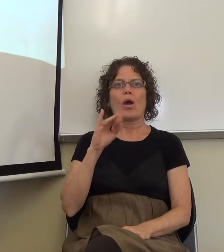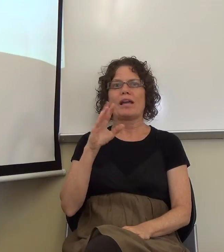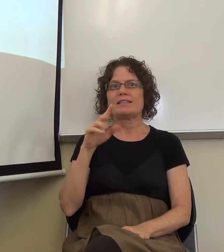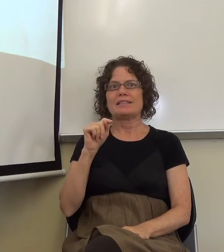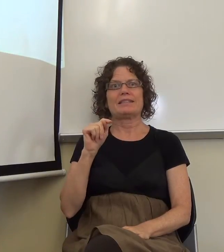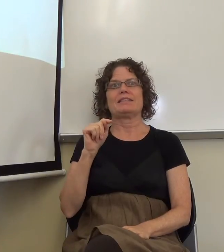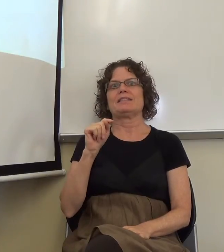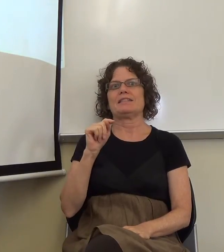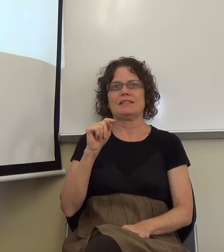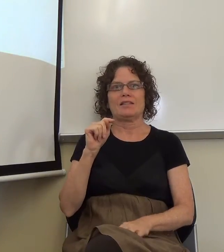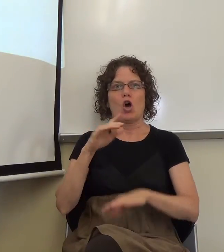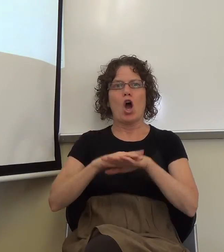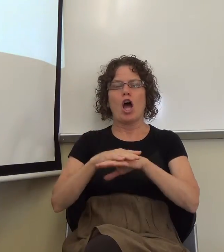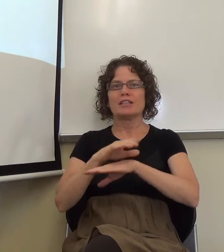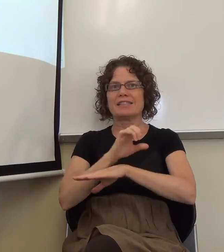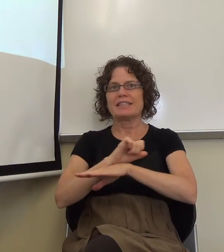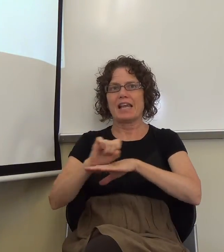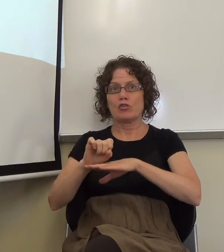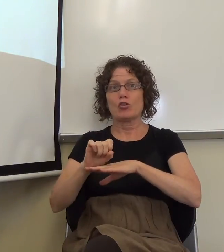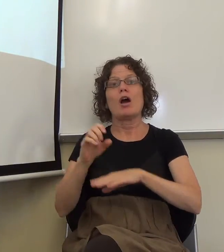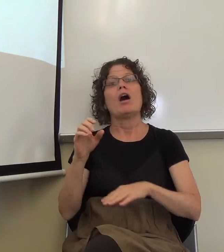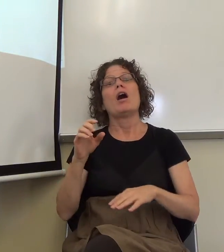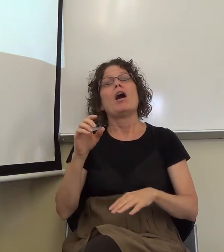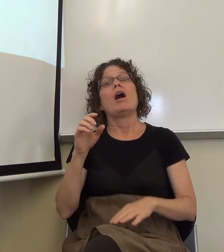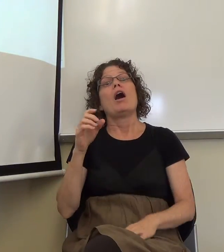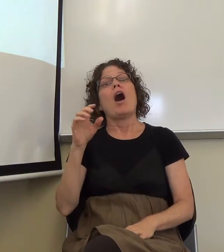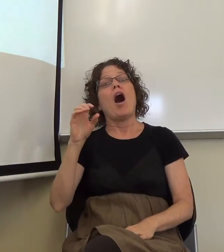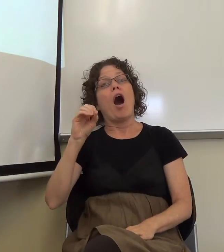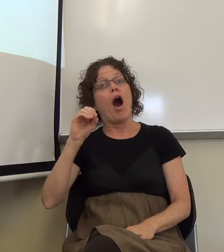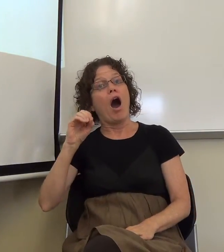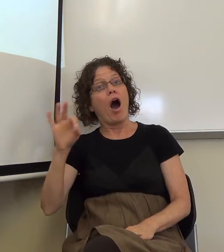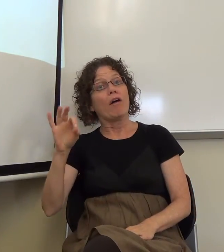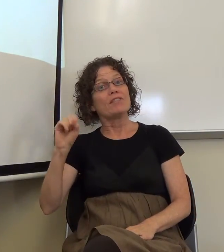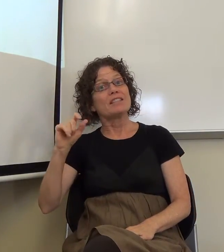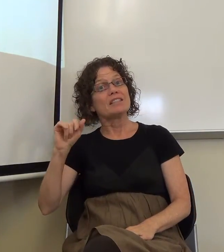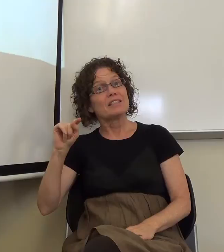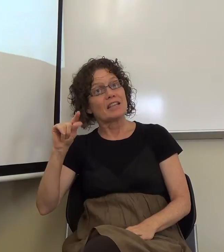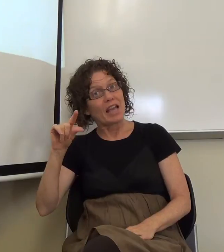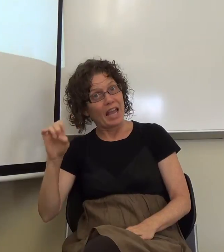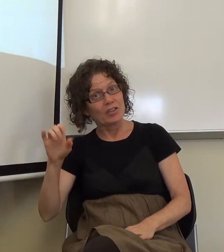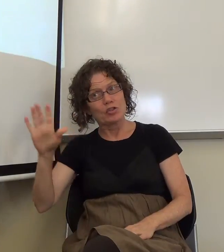word. Off stage, his clothes were plain and unremarkable.